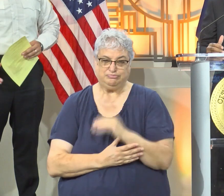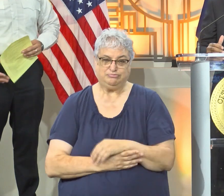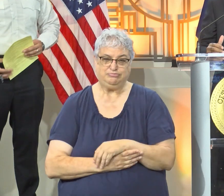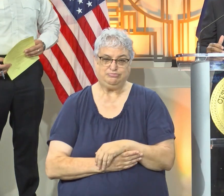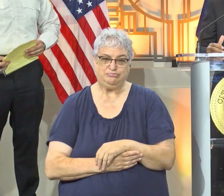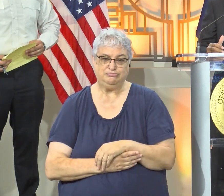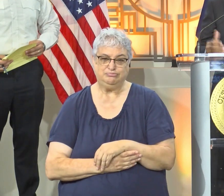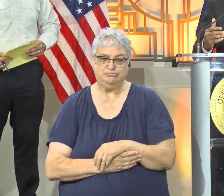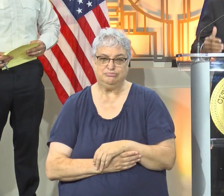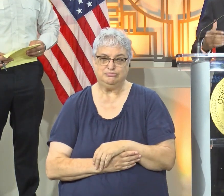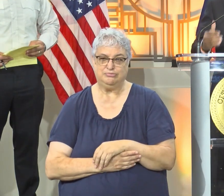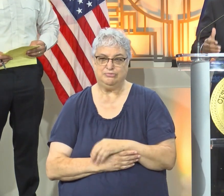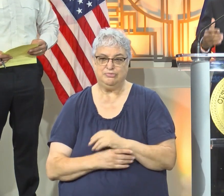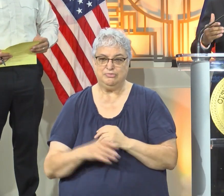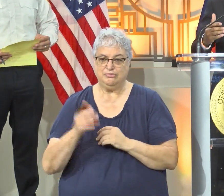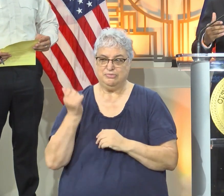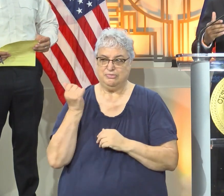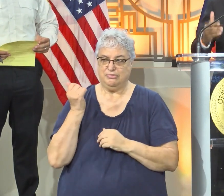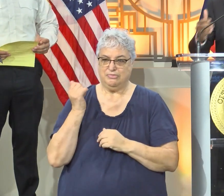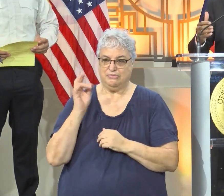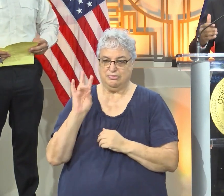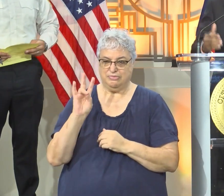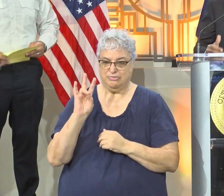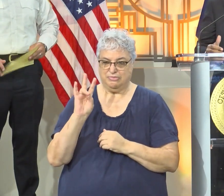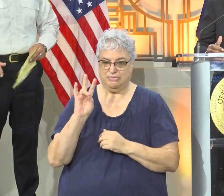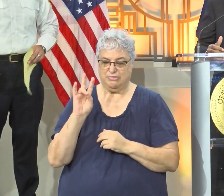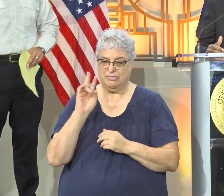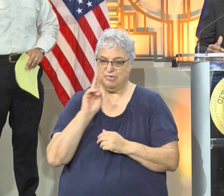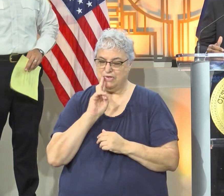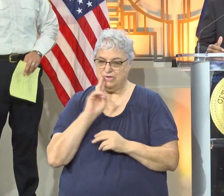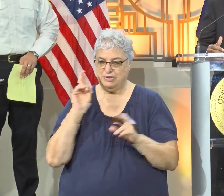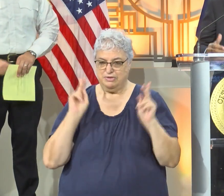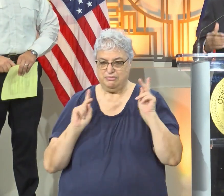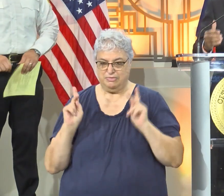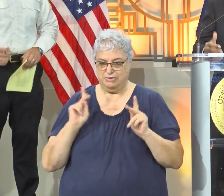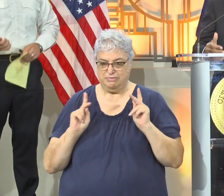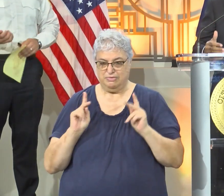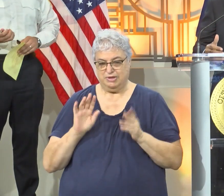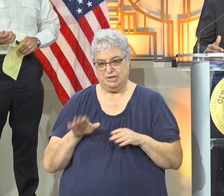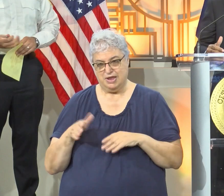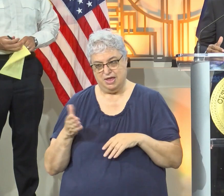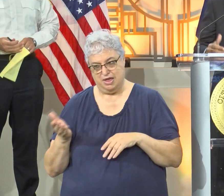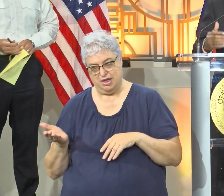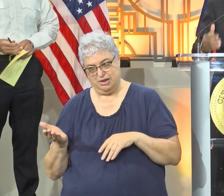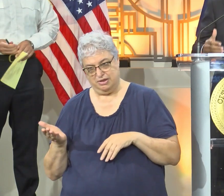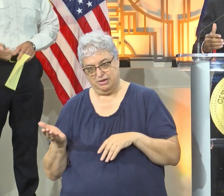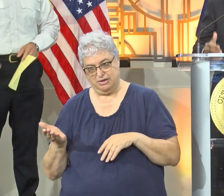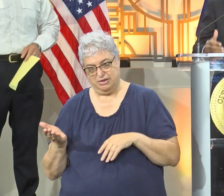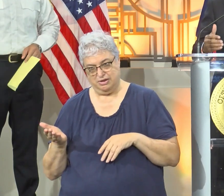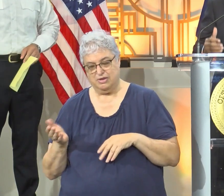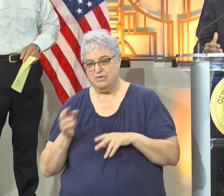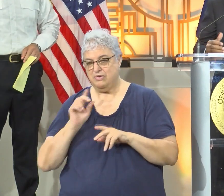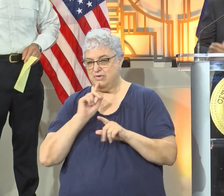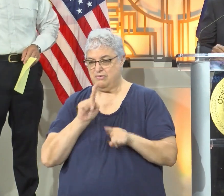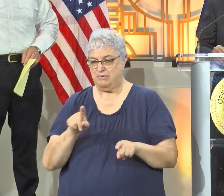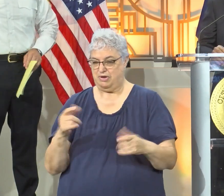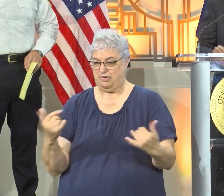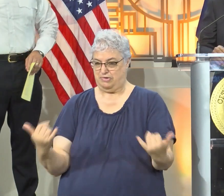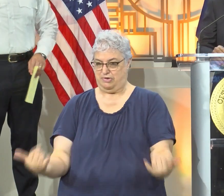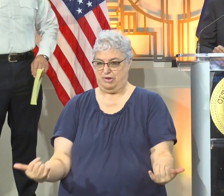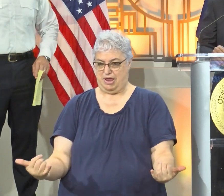see, 17 Houstonians have died. They've been reported